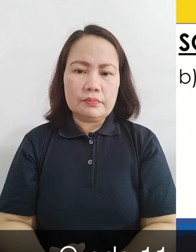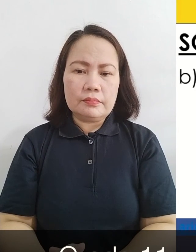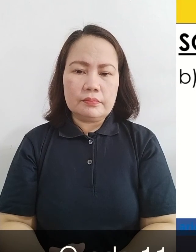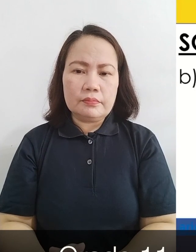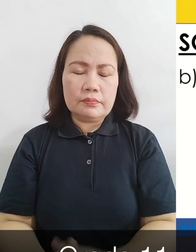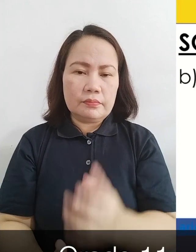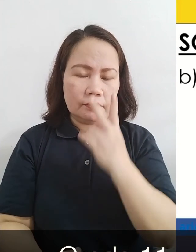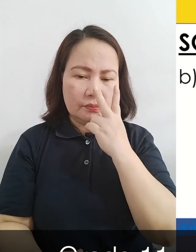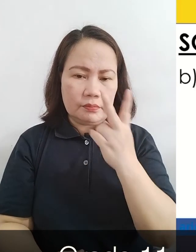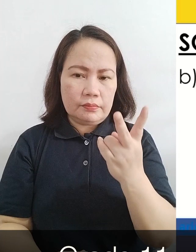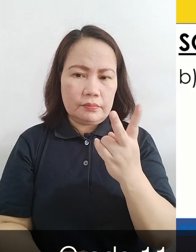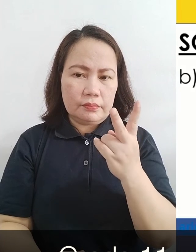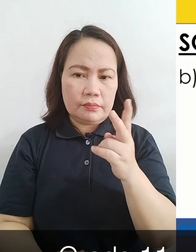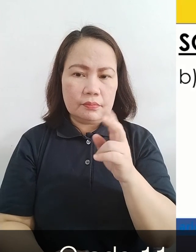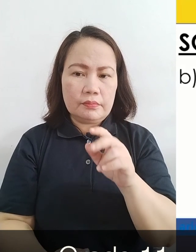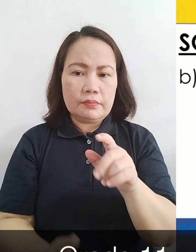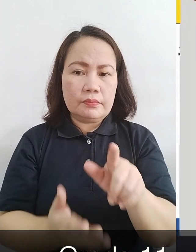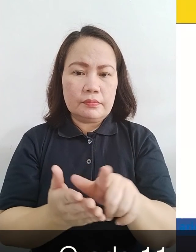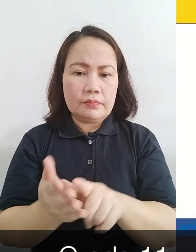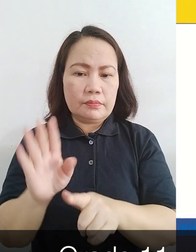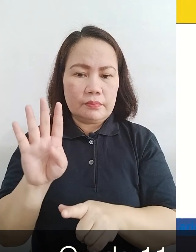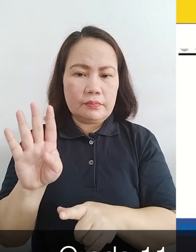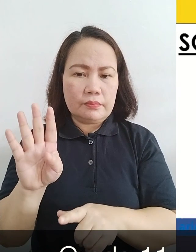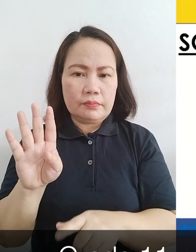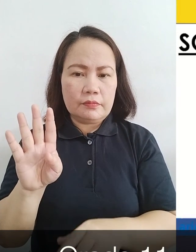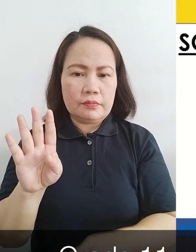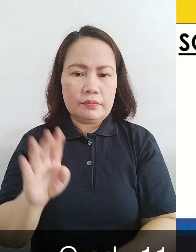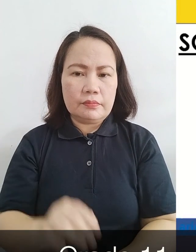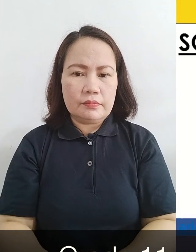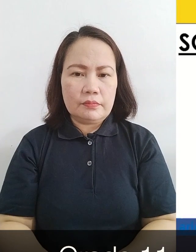Okay, for letter B, that will be the answer.